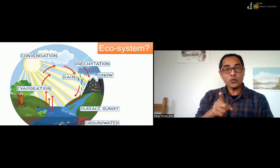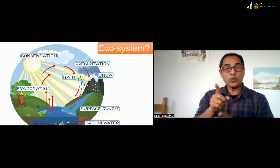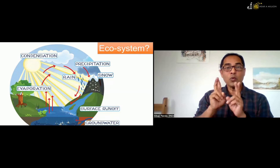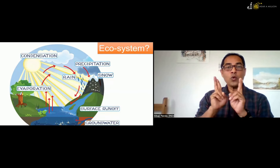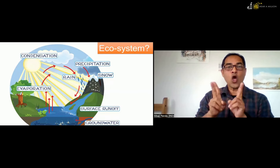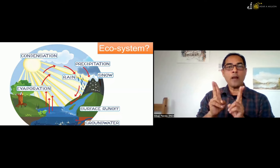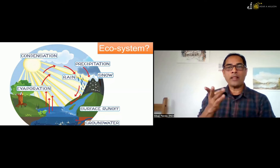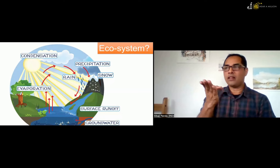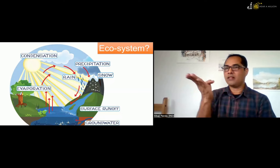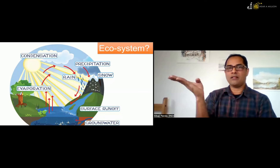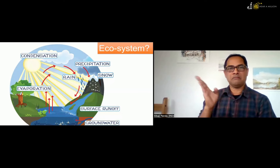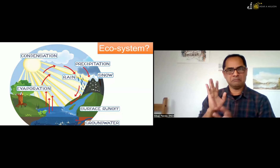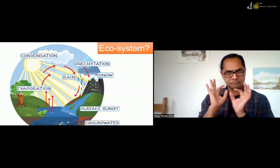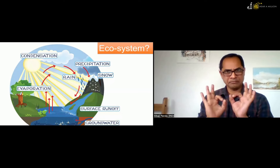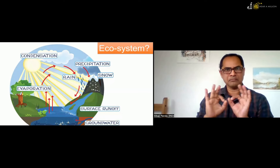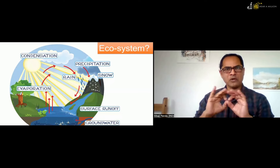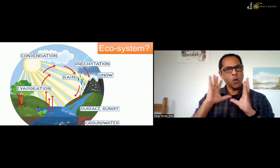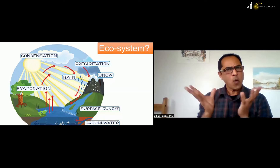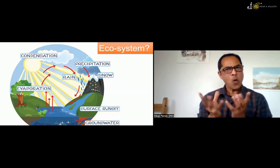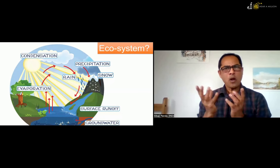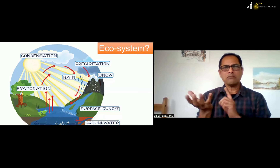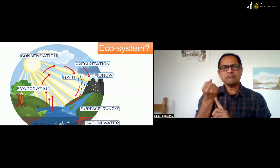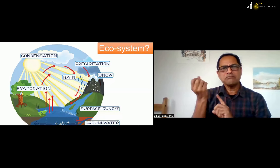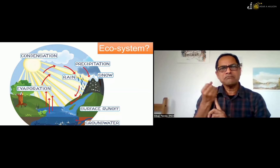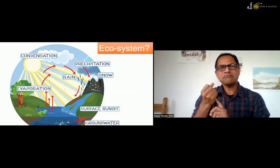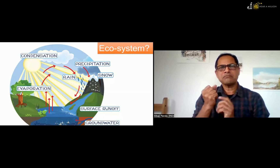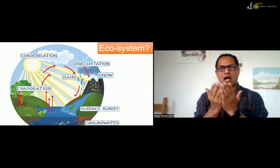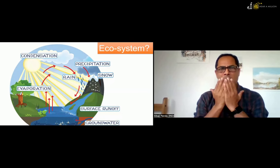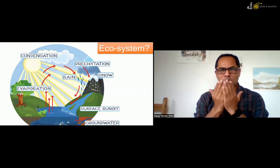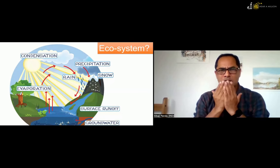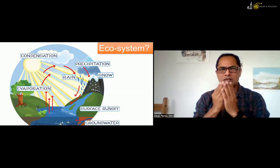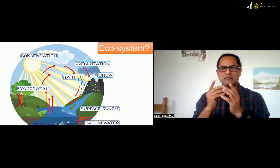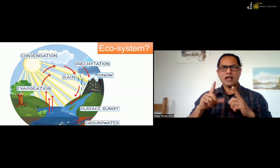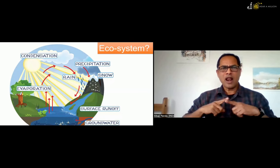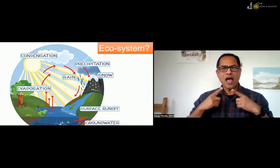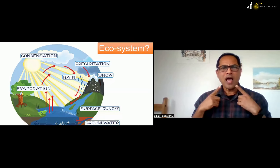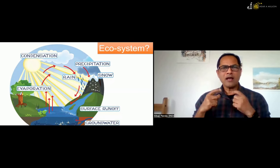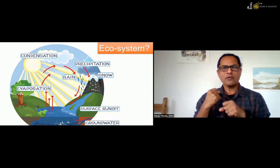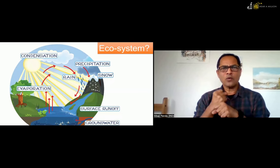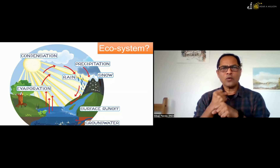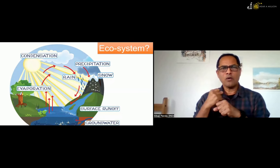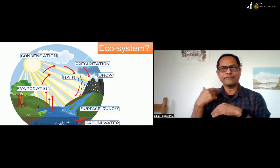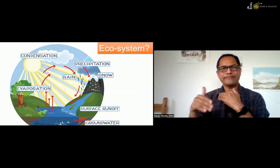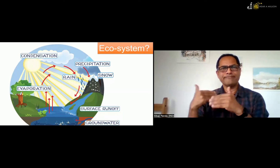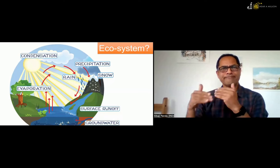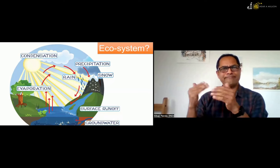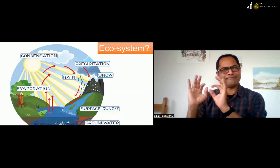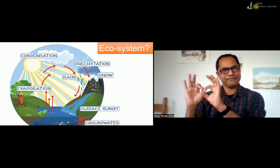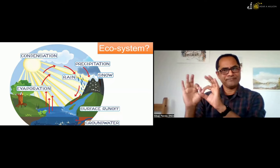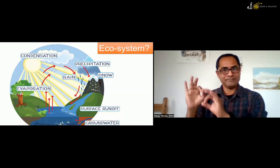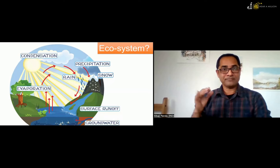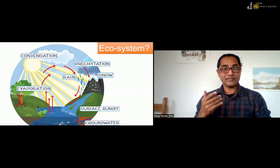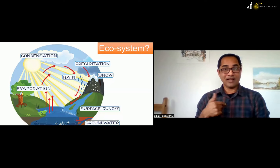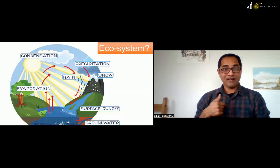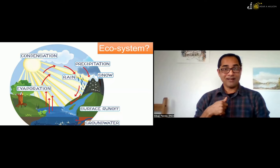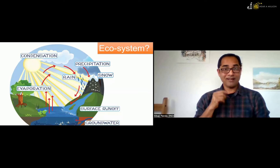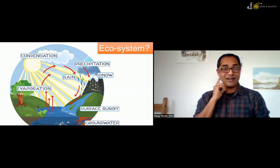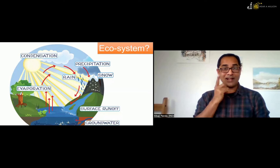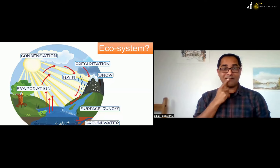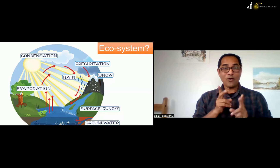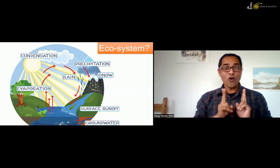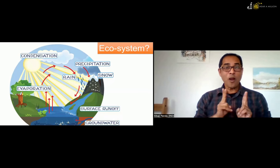normal, correct? So they are actually normal according to the meaning of the word. All